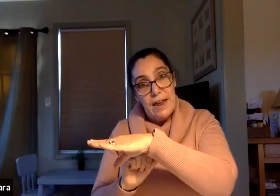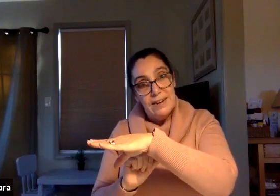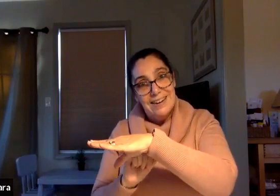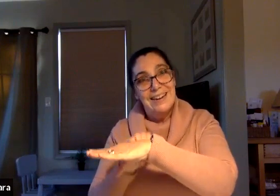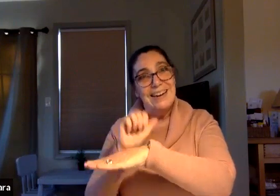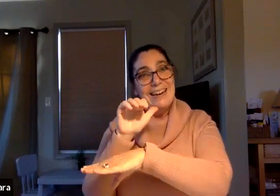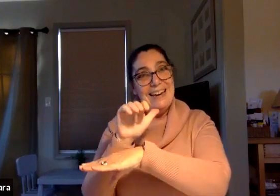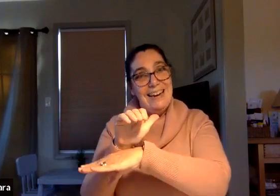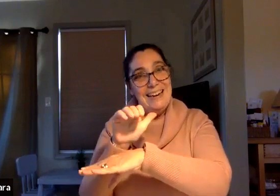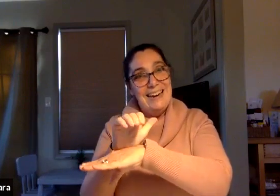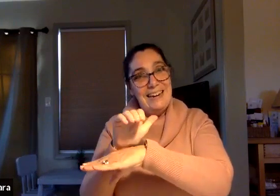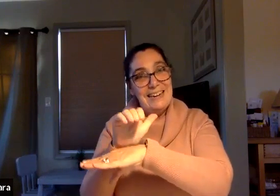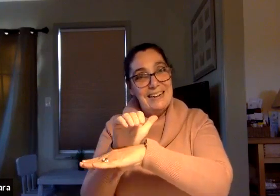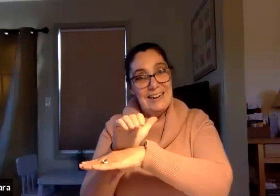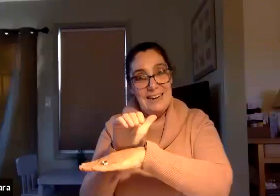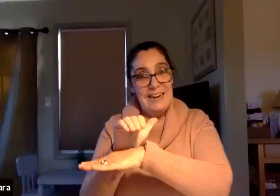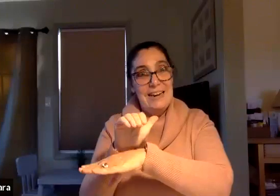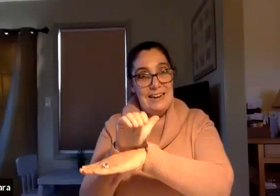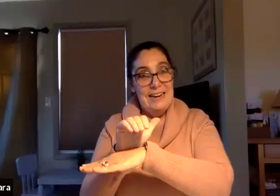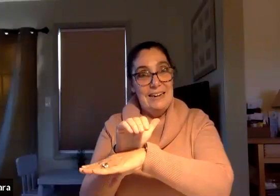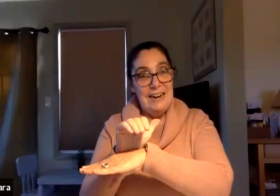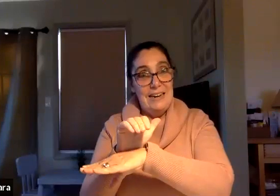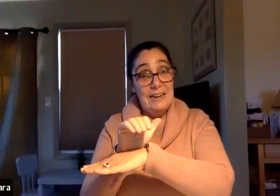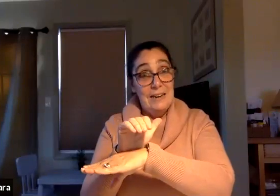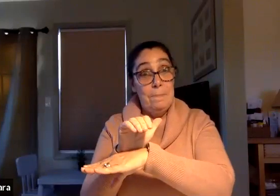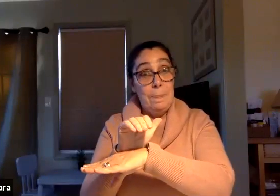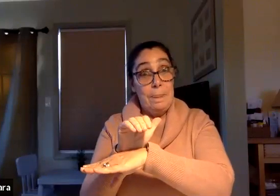set. Night. Night.